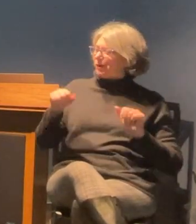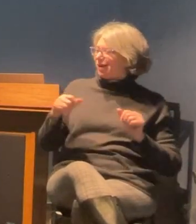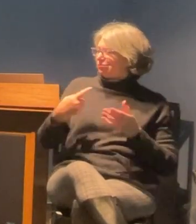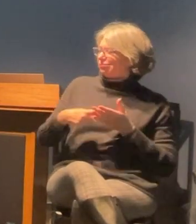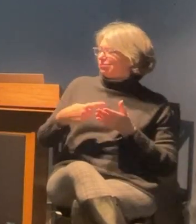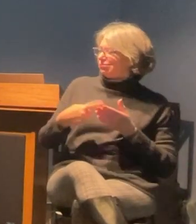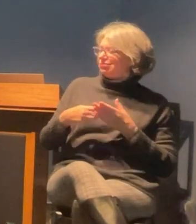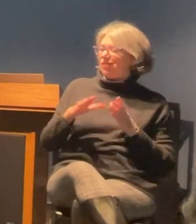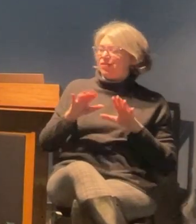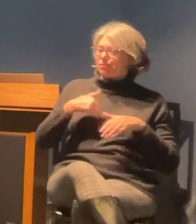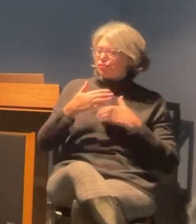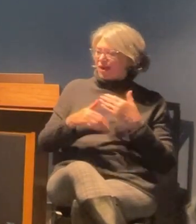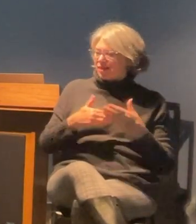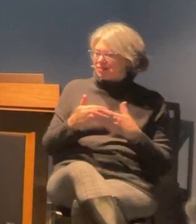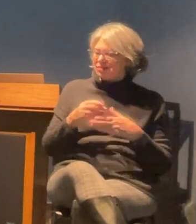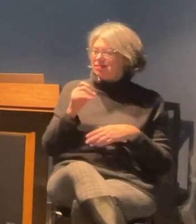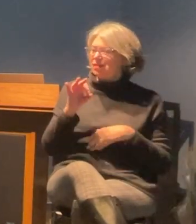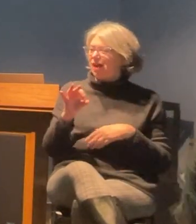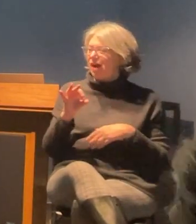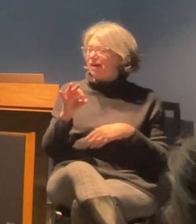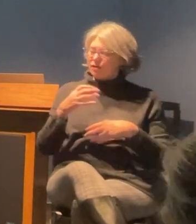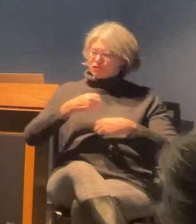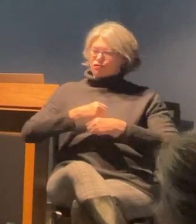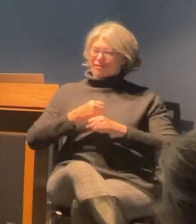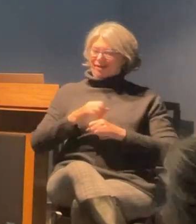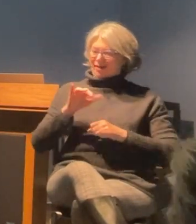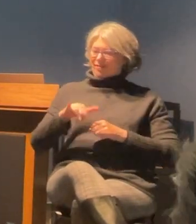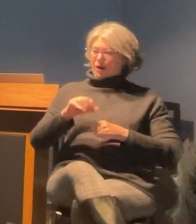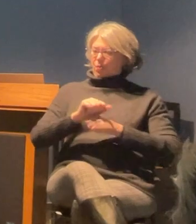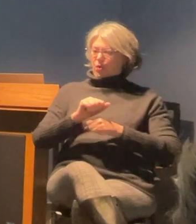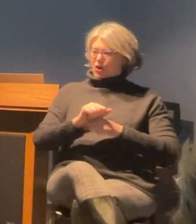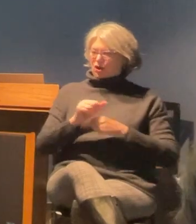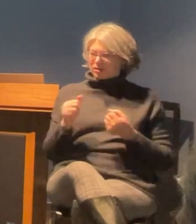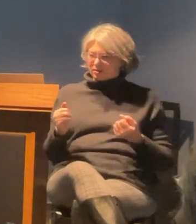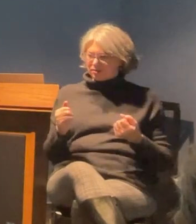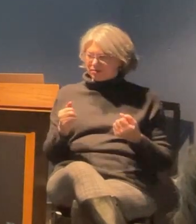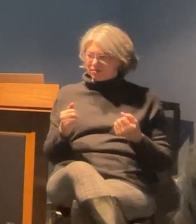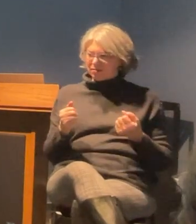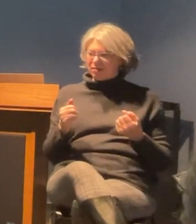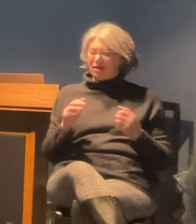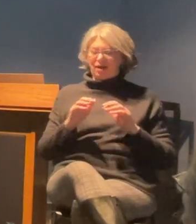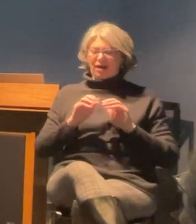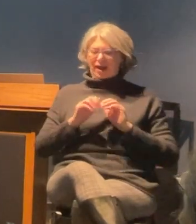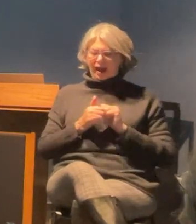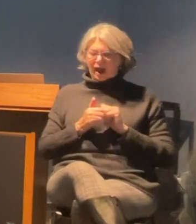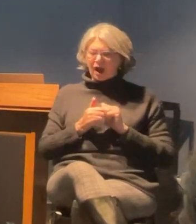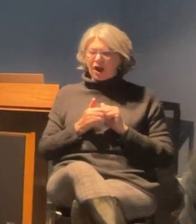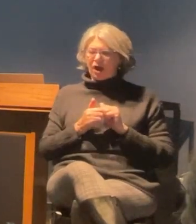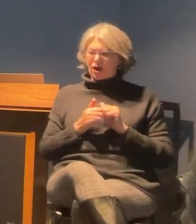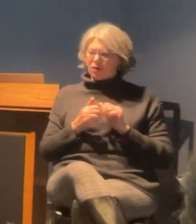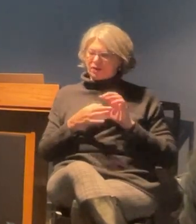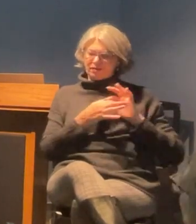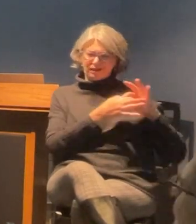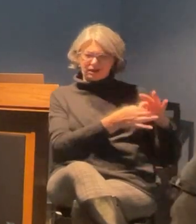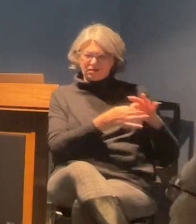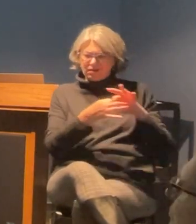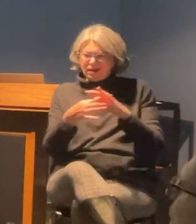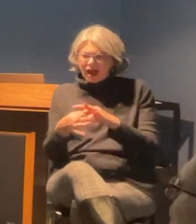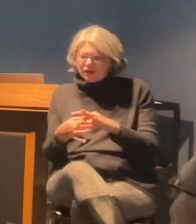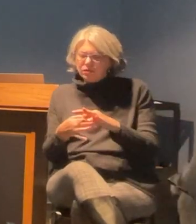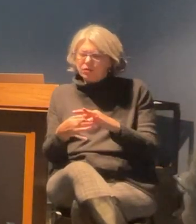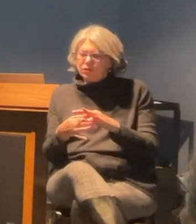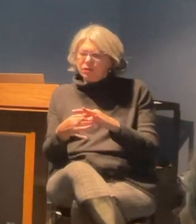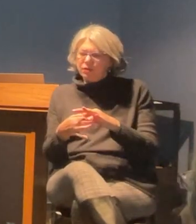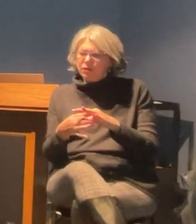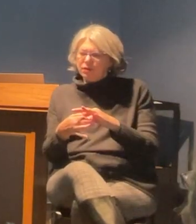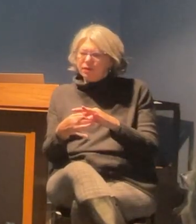talk about the process of creating this work and the way in which it relates to